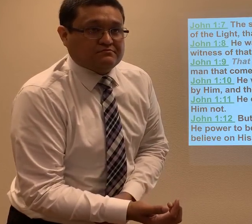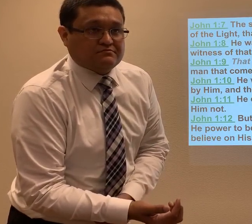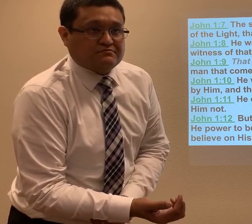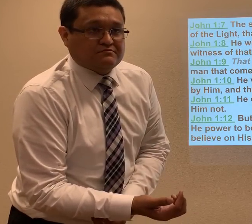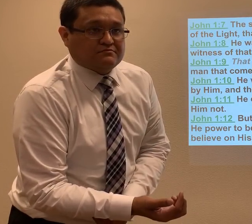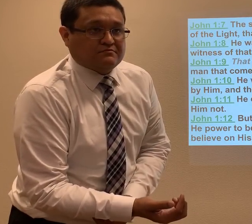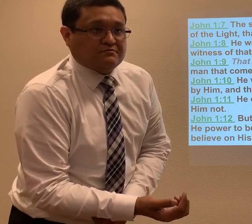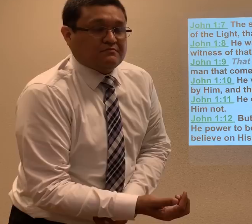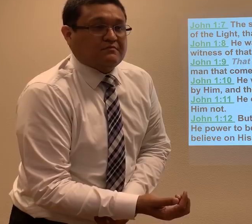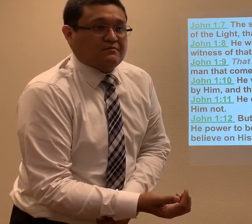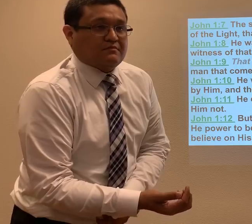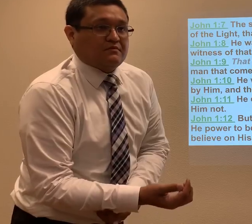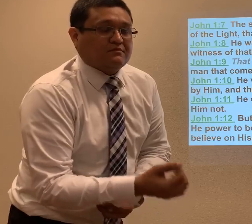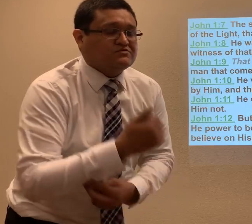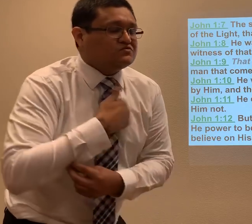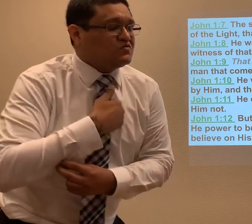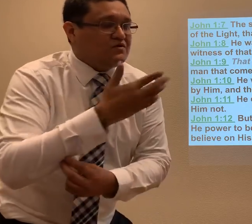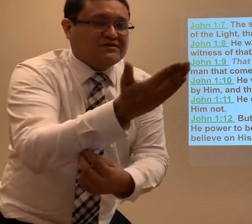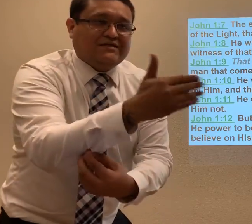John 1, verse 3. Can you show that?